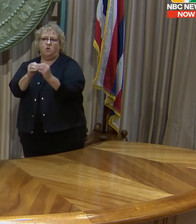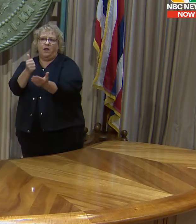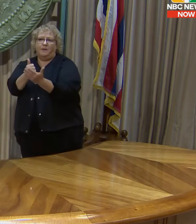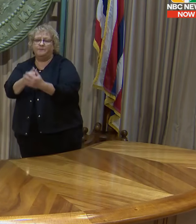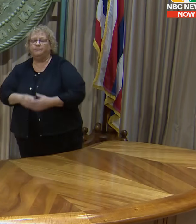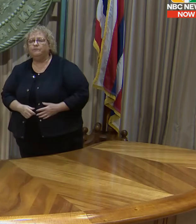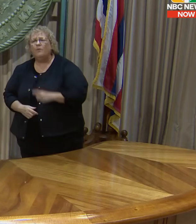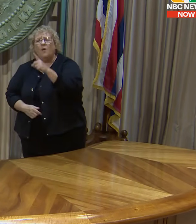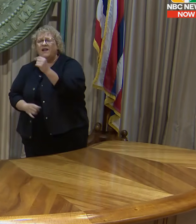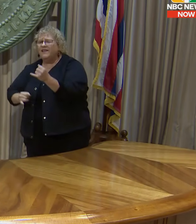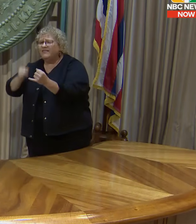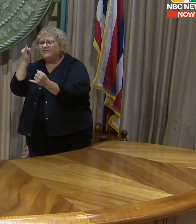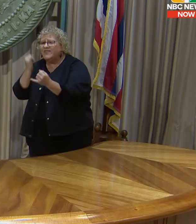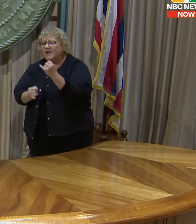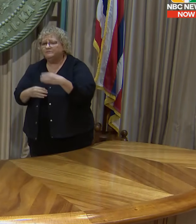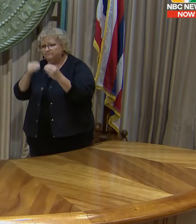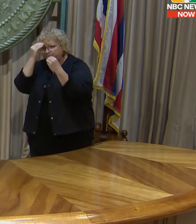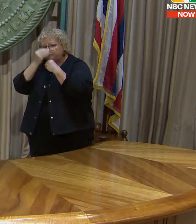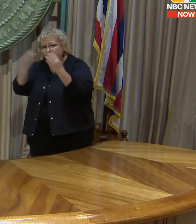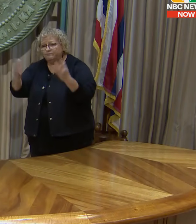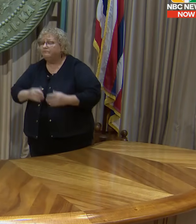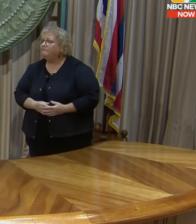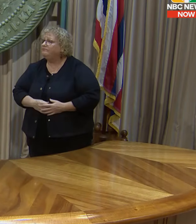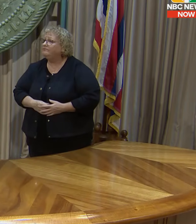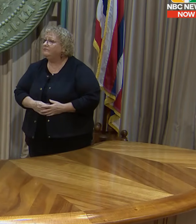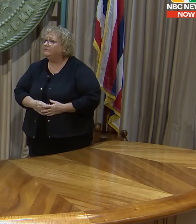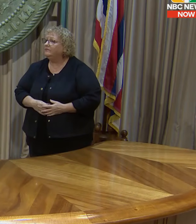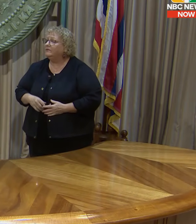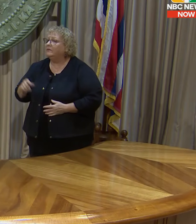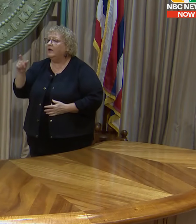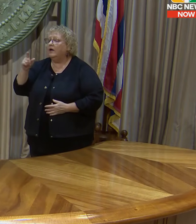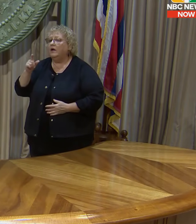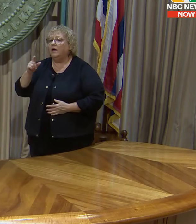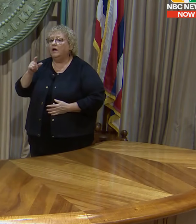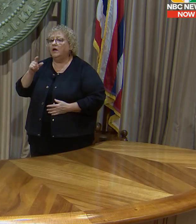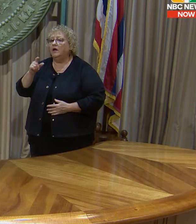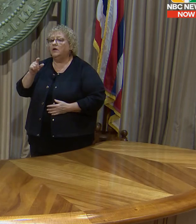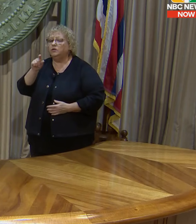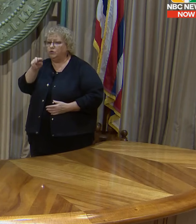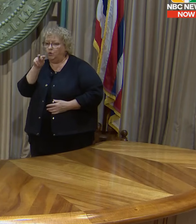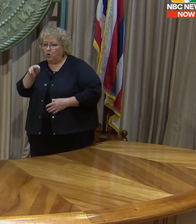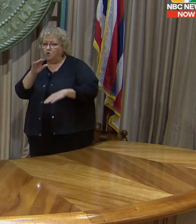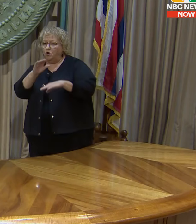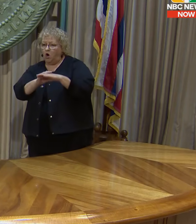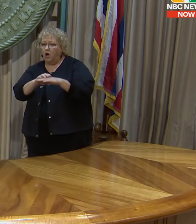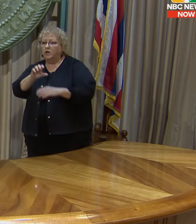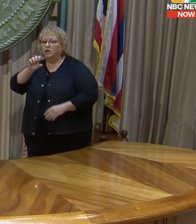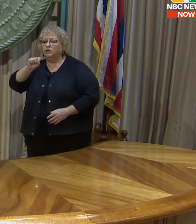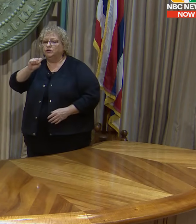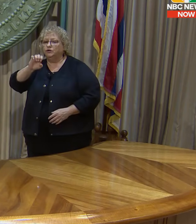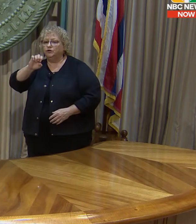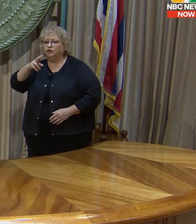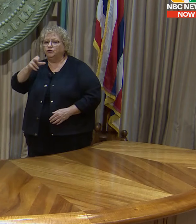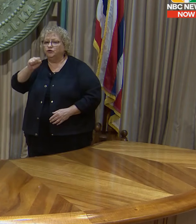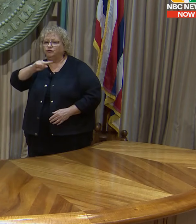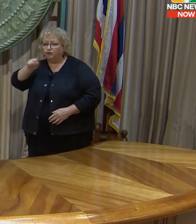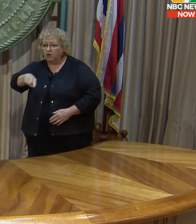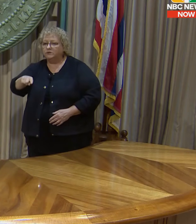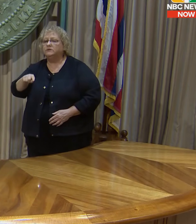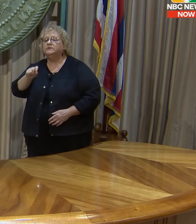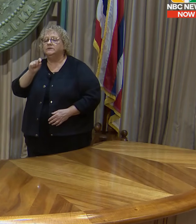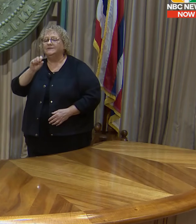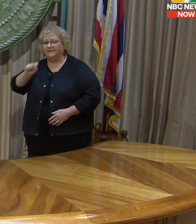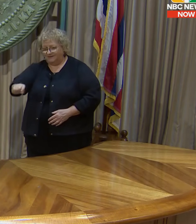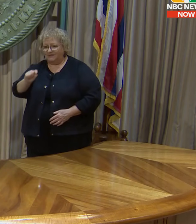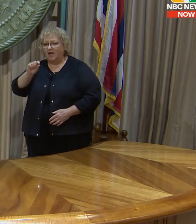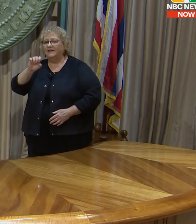One final thing, I'd like to direct everybody to shot.senate.gov. My staff, since the passage of the